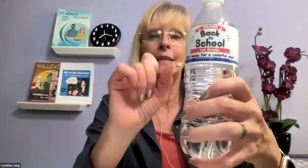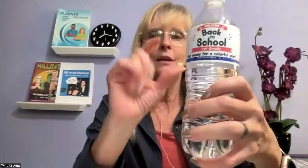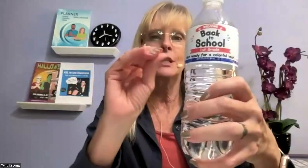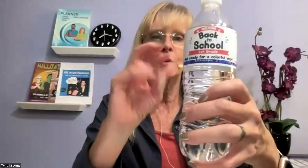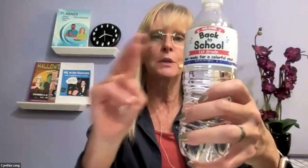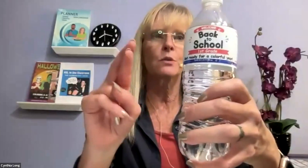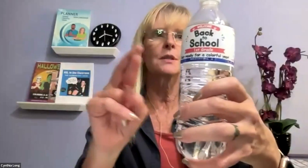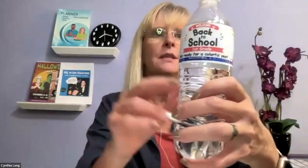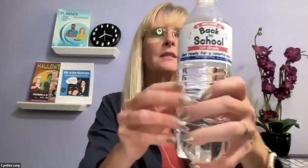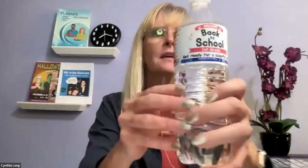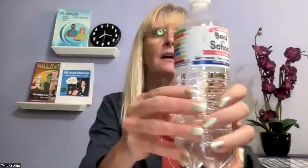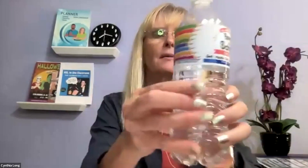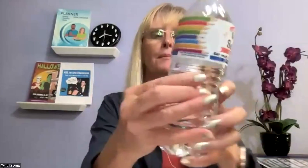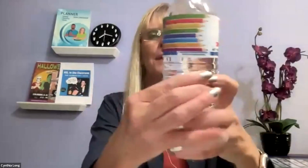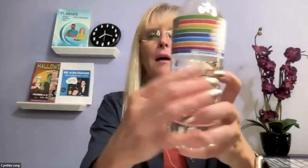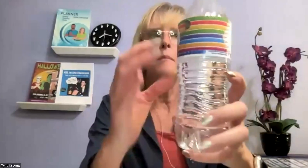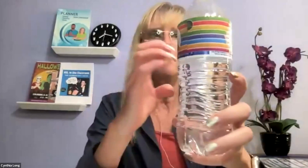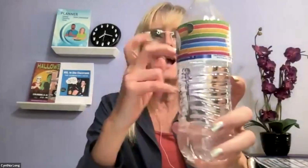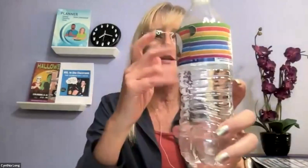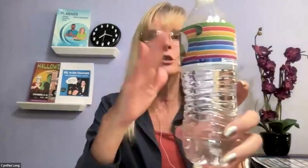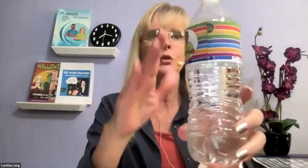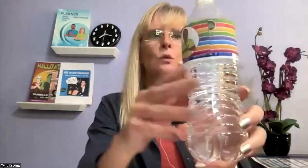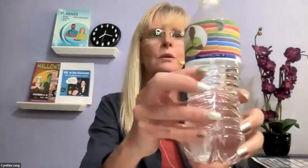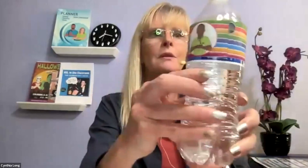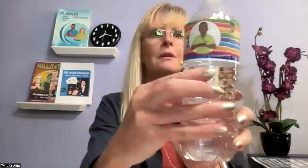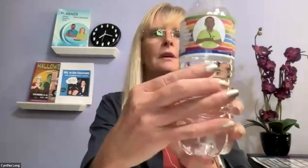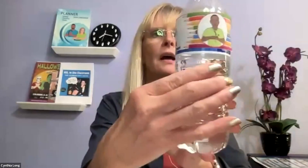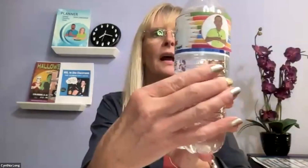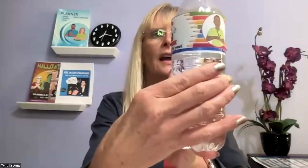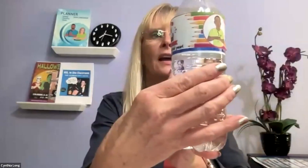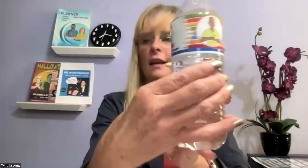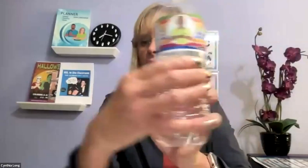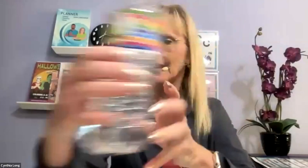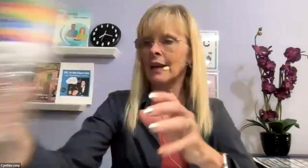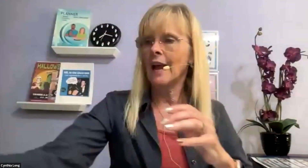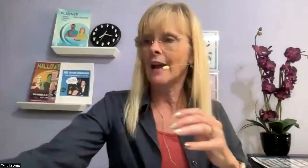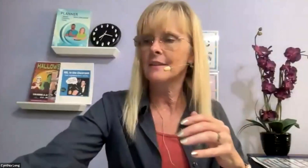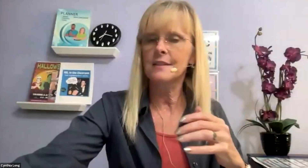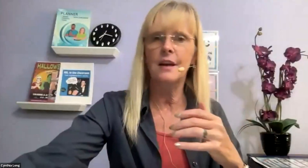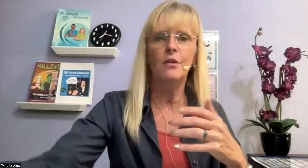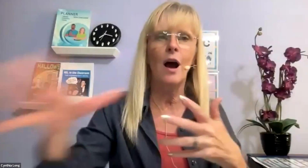ASL Teaching Resources, back to school, and it has several